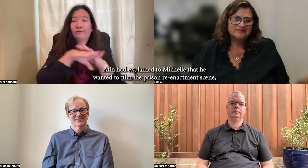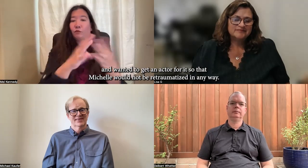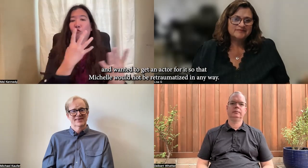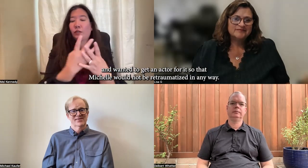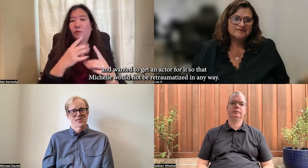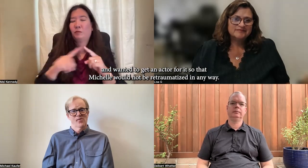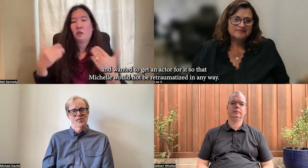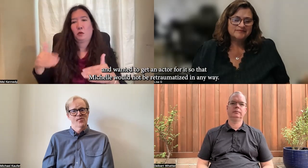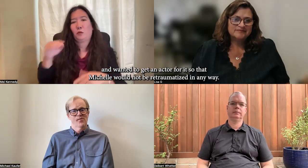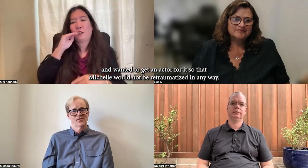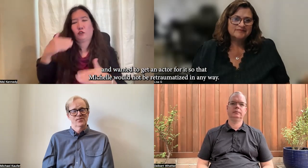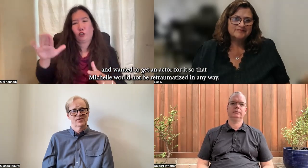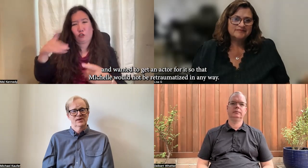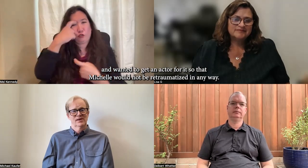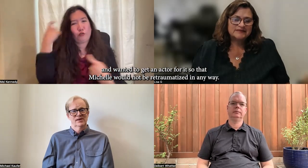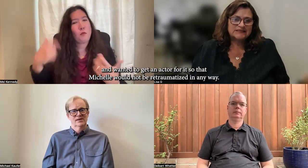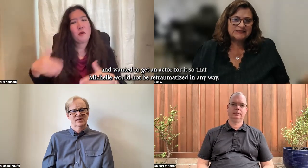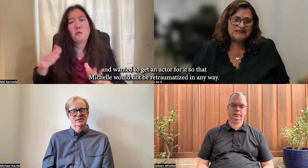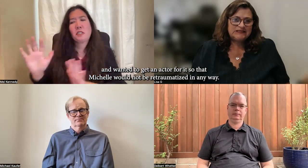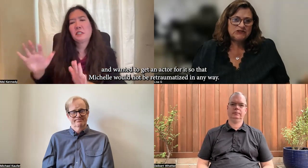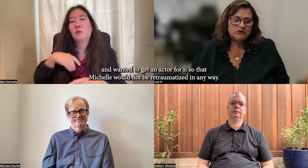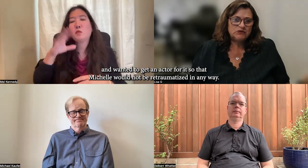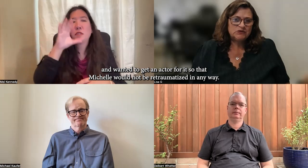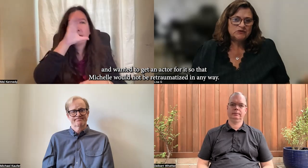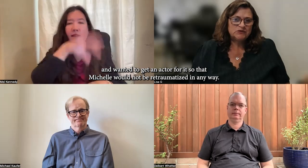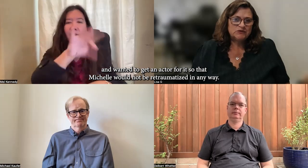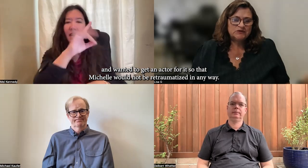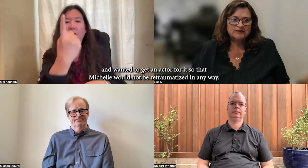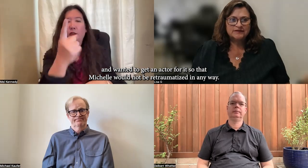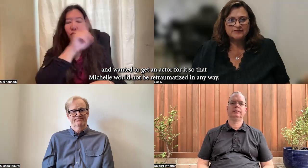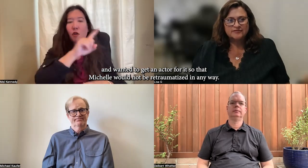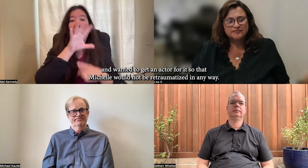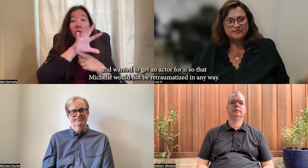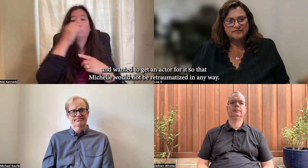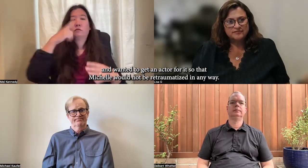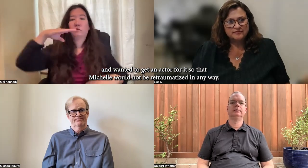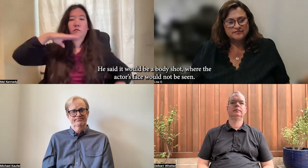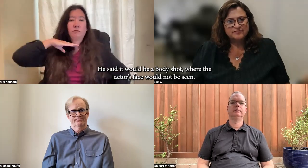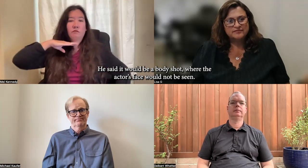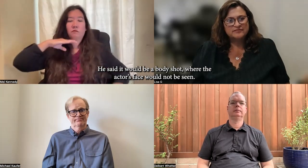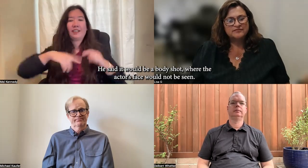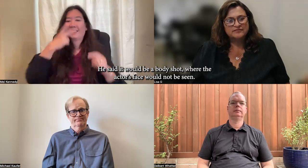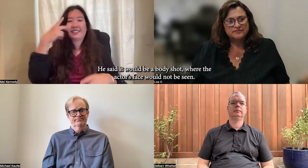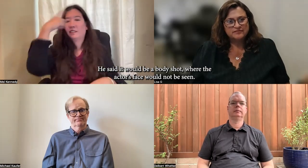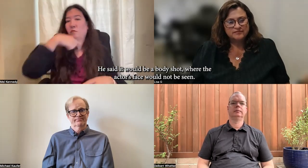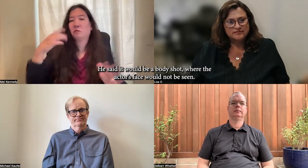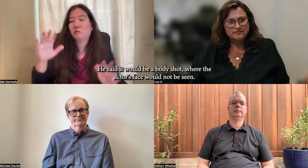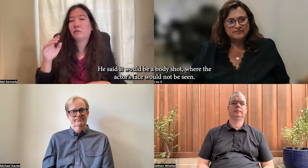scene and wanted to get an actor for it so Michelle would not be re-traumatized in any way. He said it would be a body shot where the